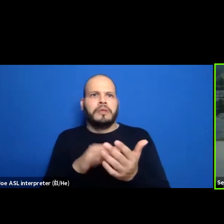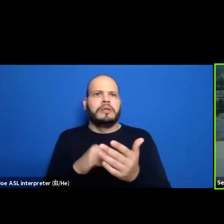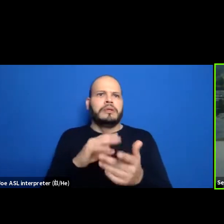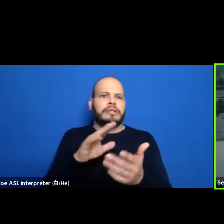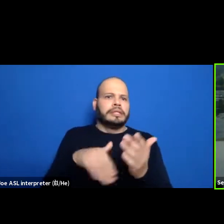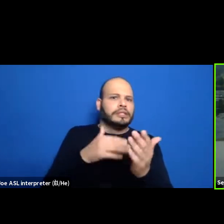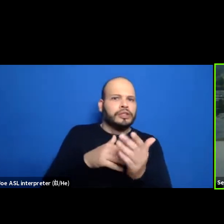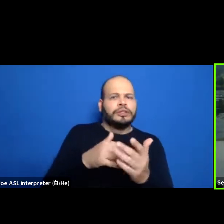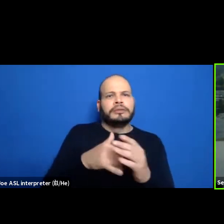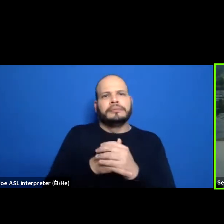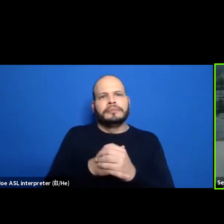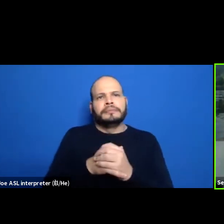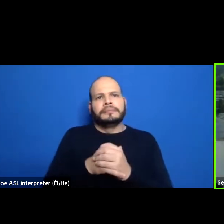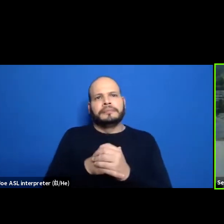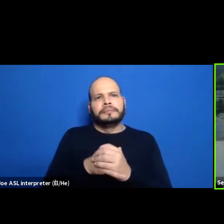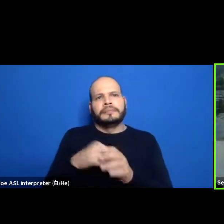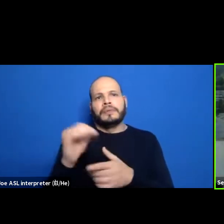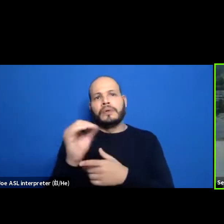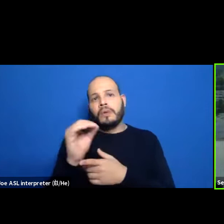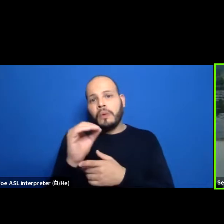Holly share and then Key.